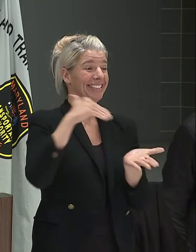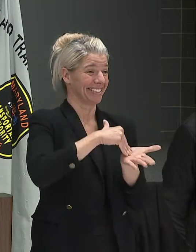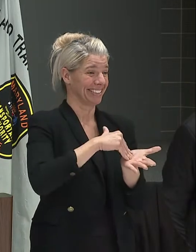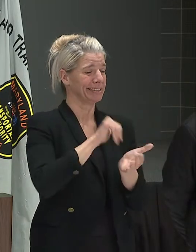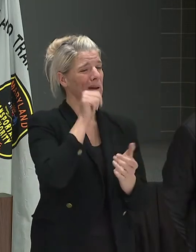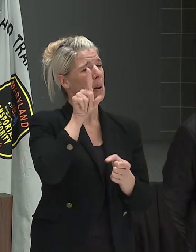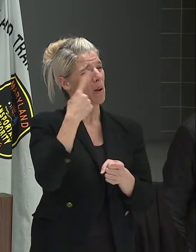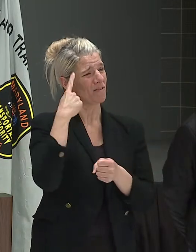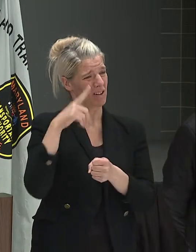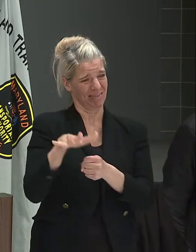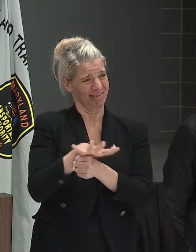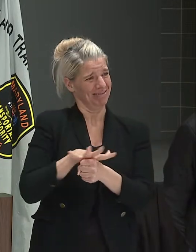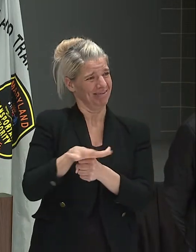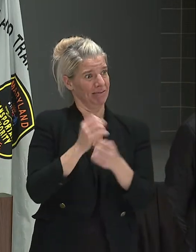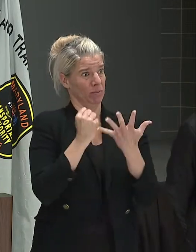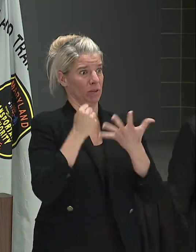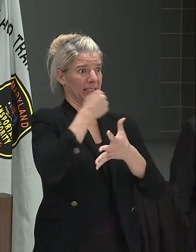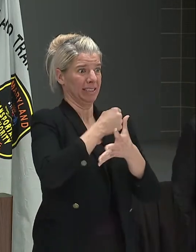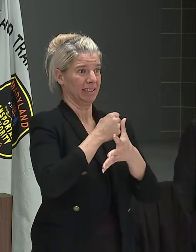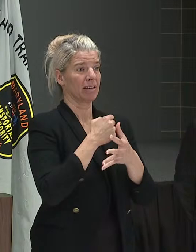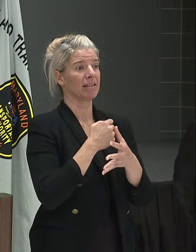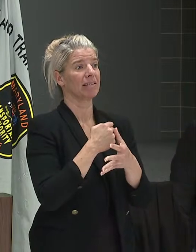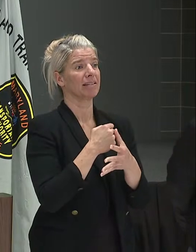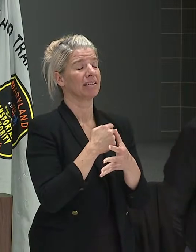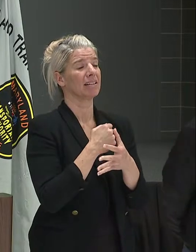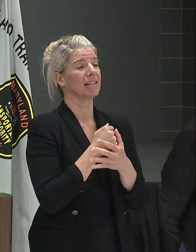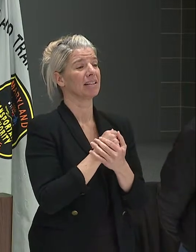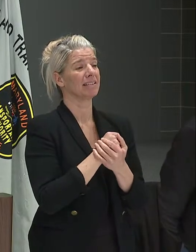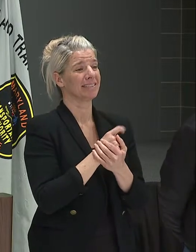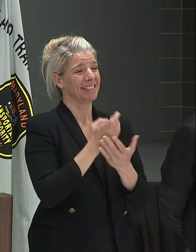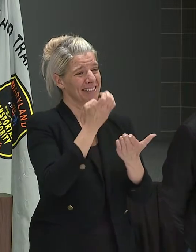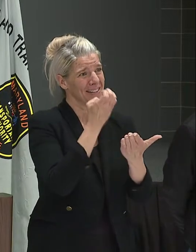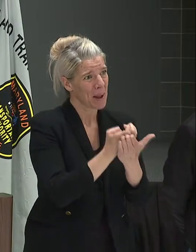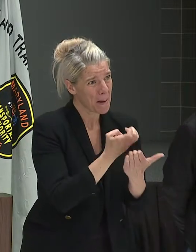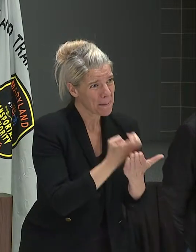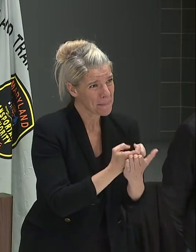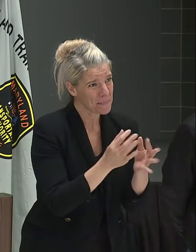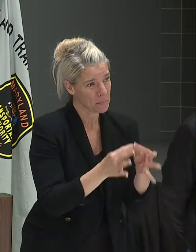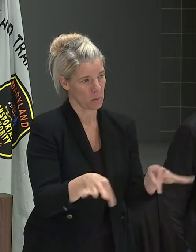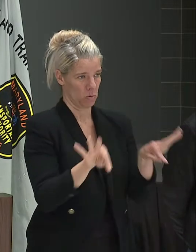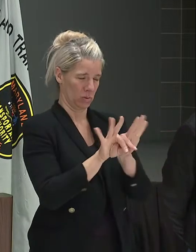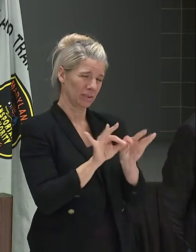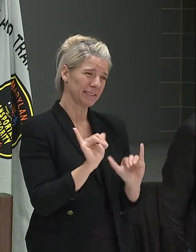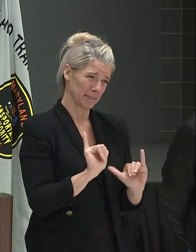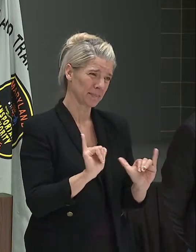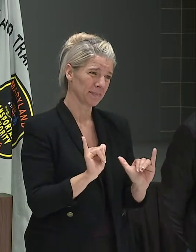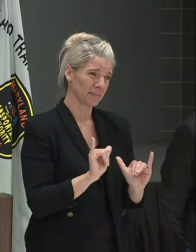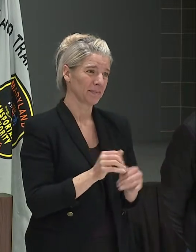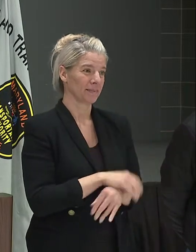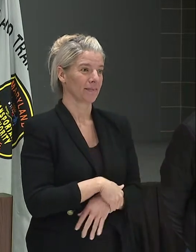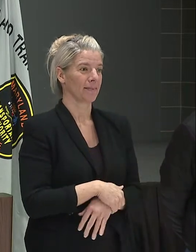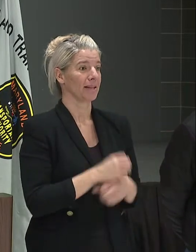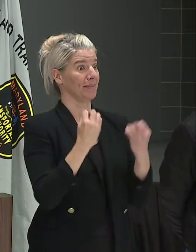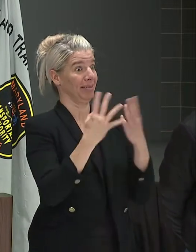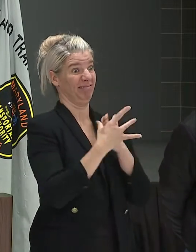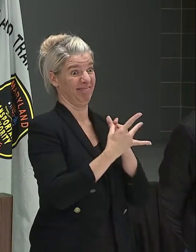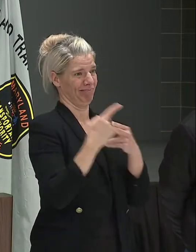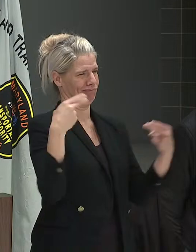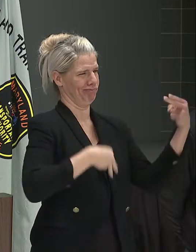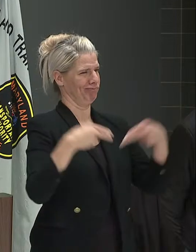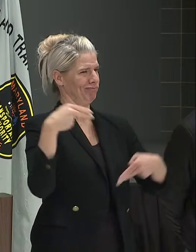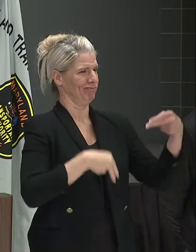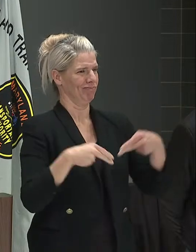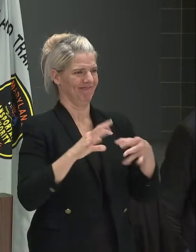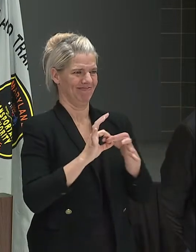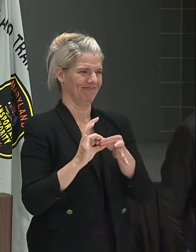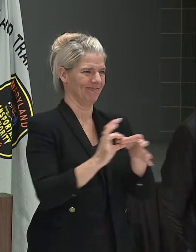priority. Rebuilding the Key Bridge is an economic imperative. Many of the leaders here belong to our